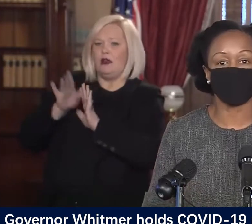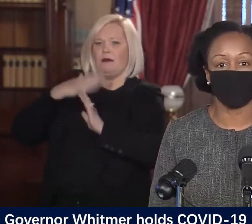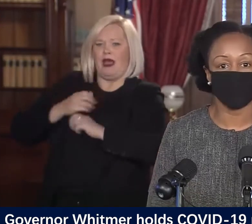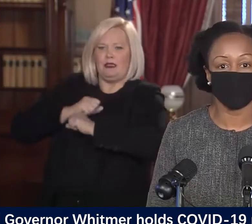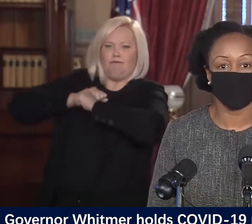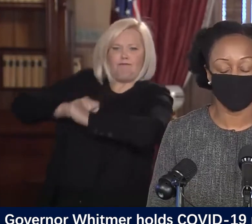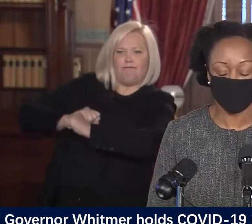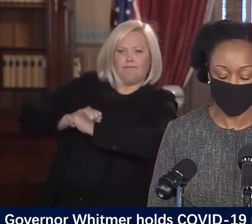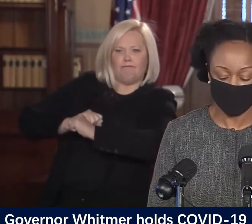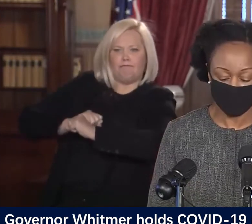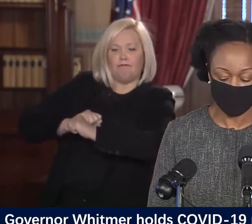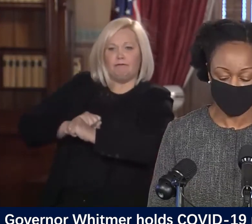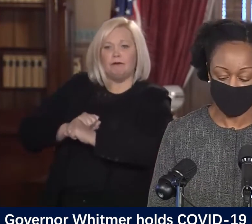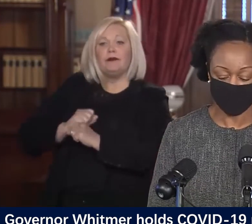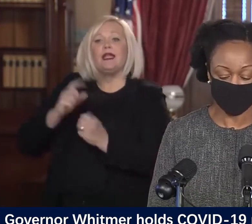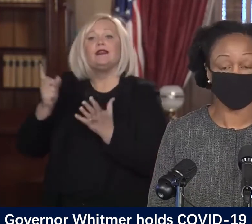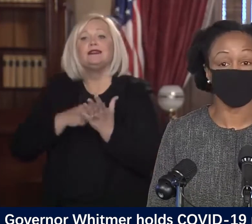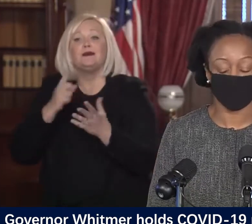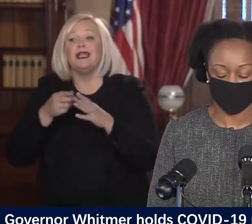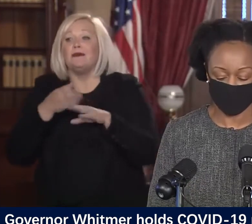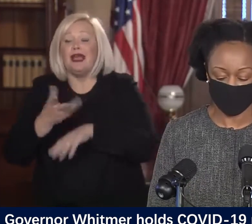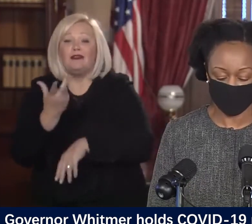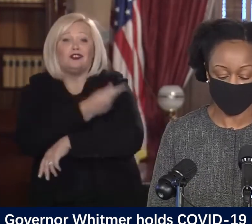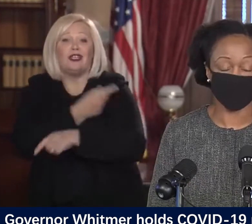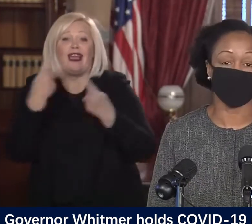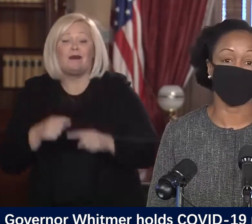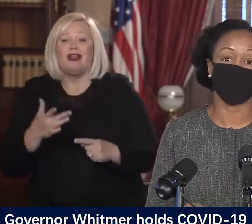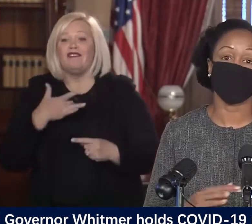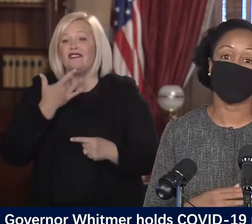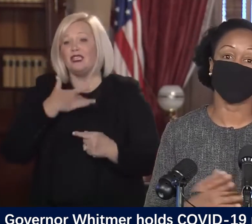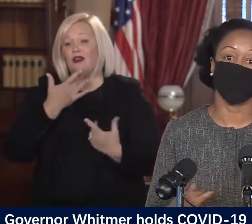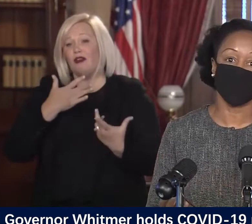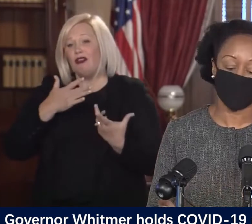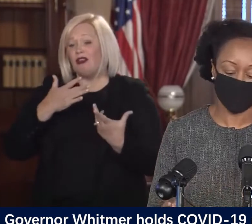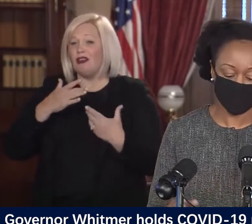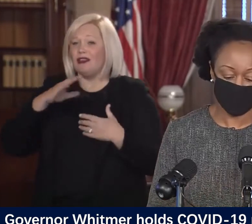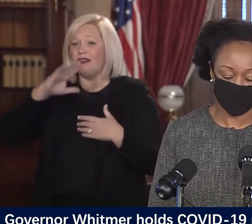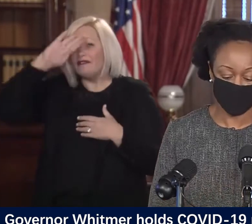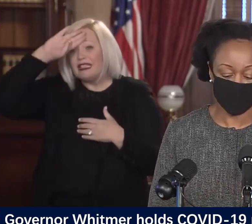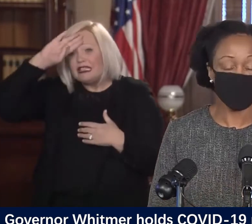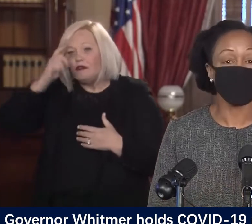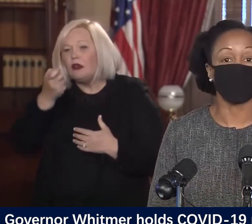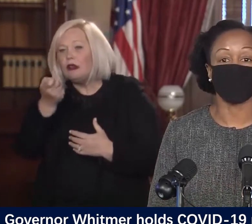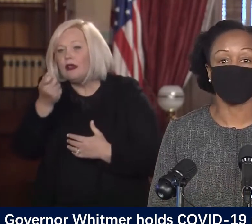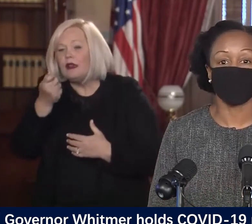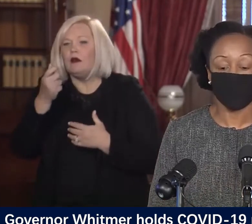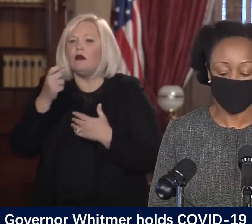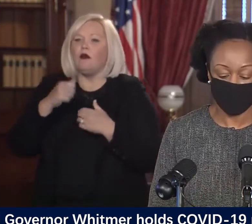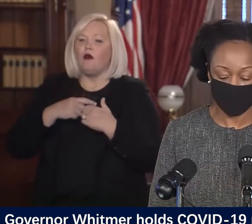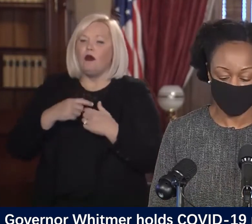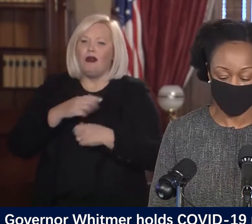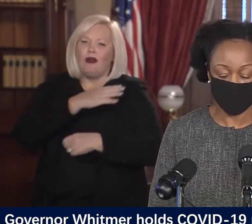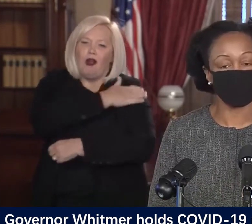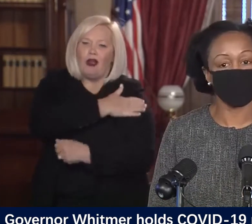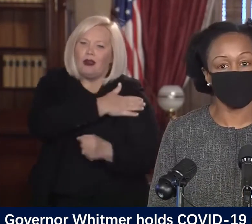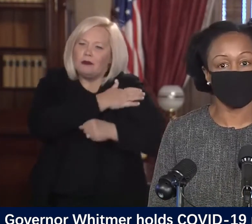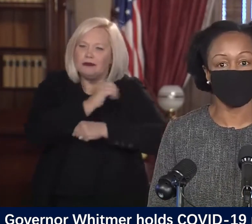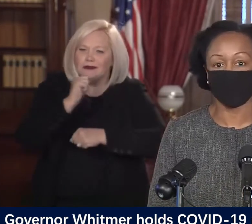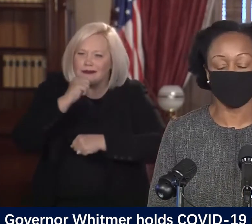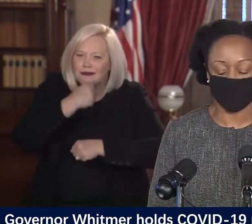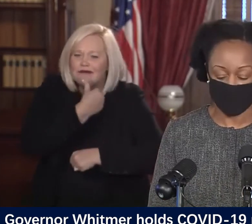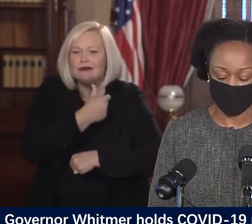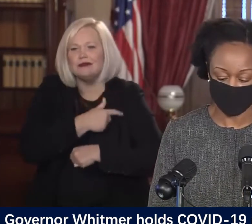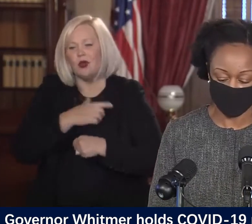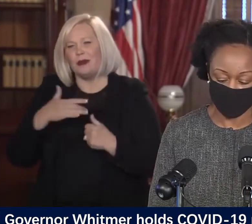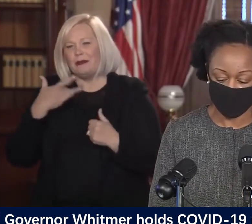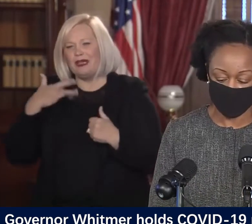mild response that you may get after getting a vaccine, things like a low-grade fever or a sore arm or feeling a